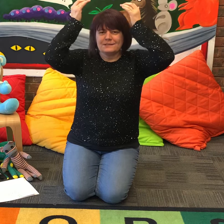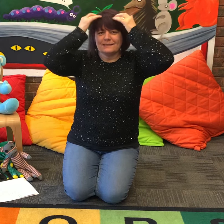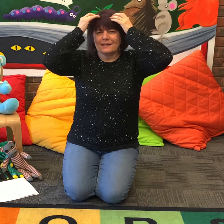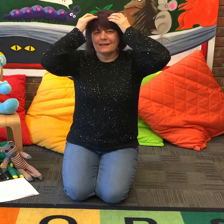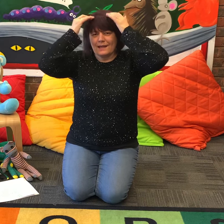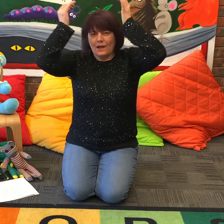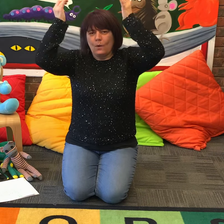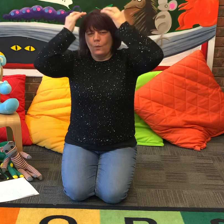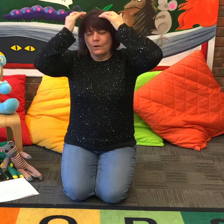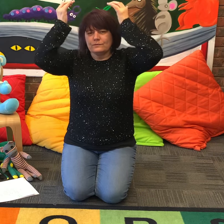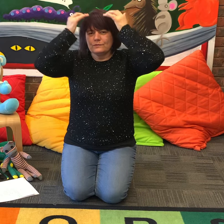sing.